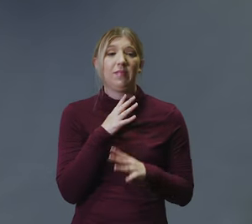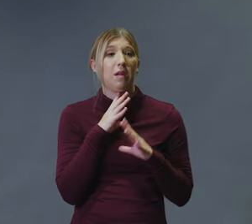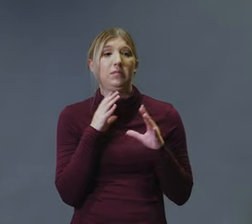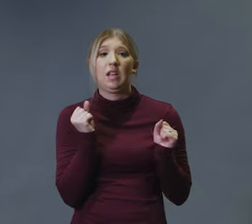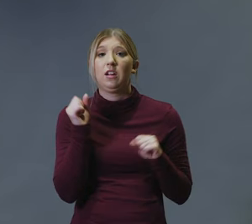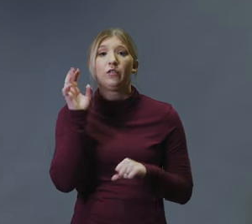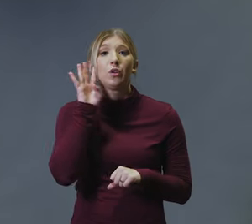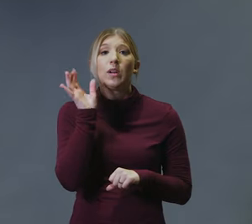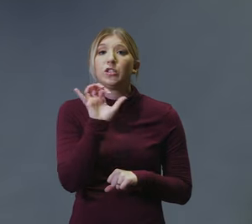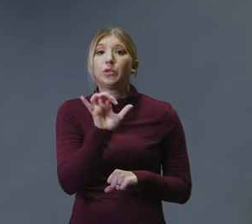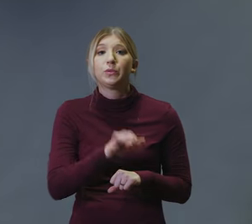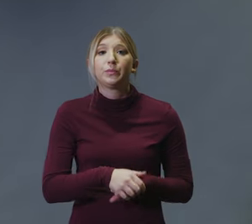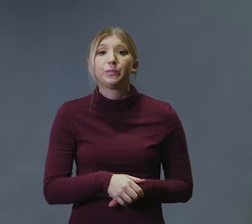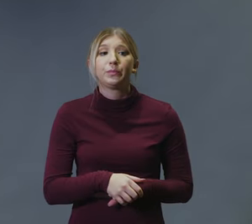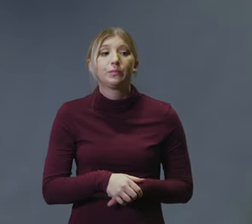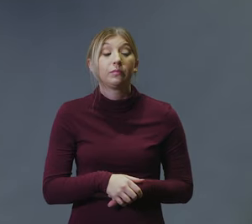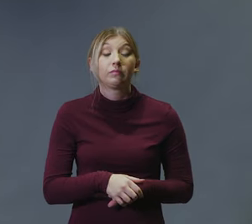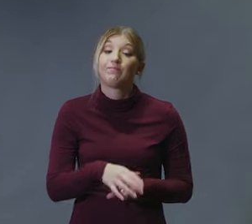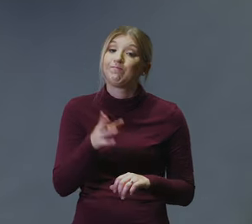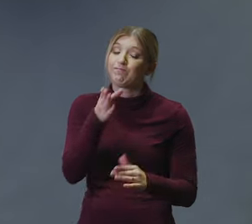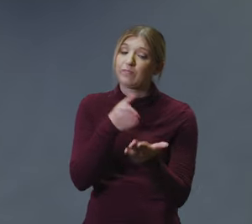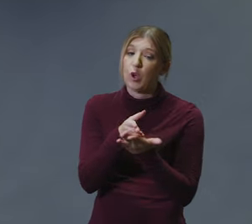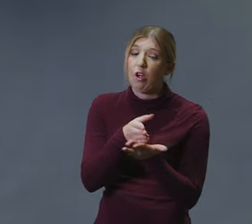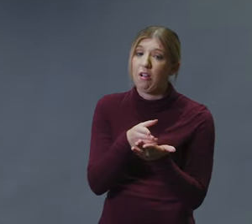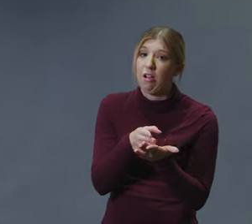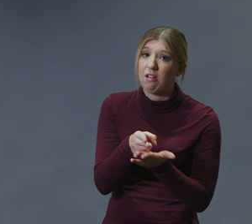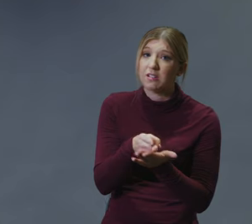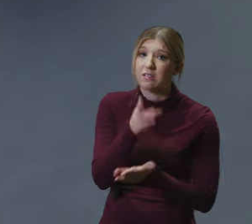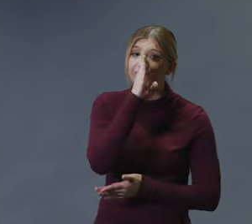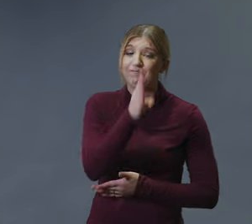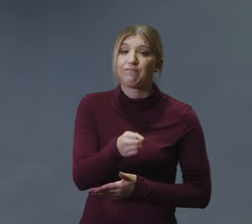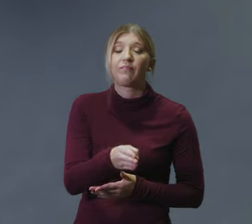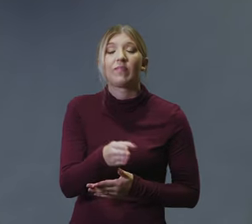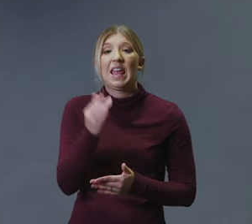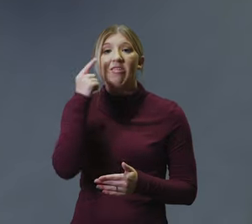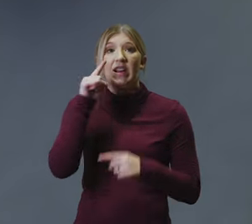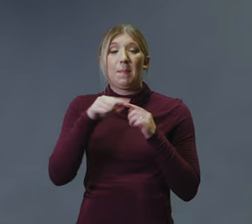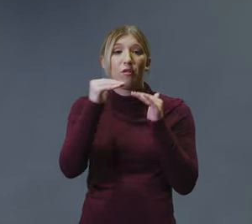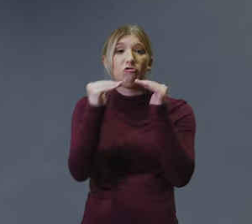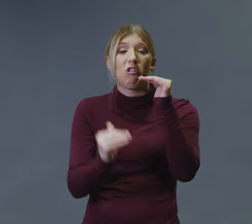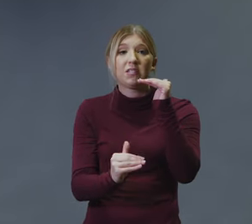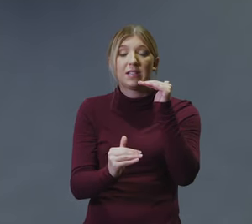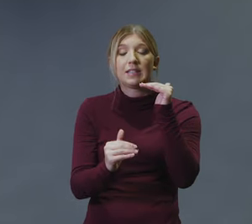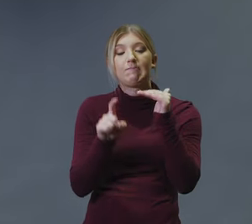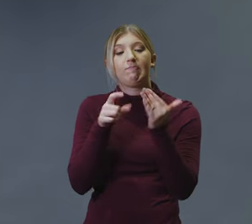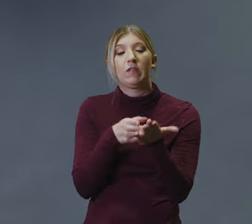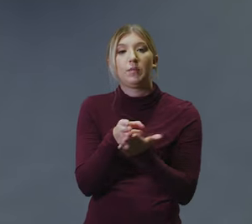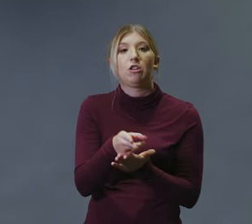too. If I'm honest with you guys, when I begin to think about injustice in our society, I have to be